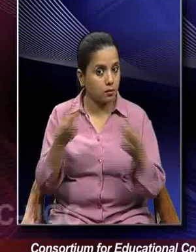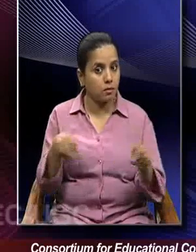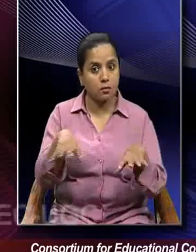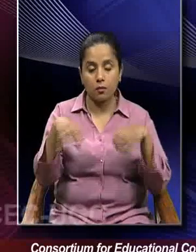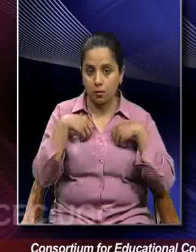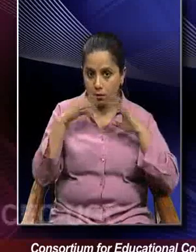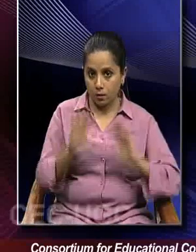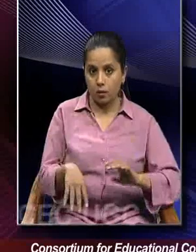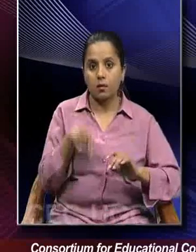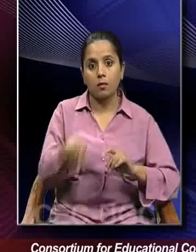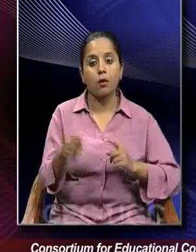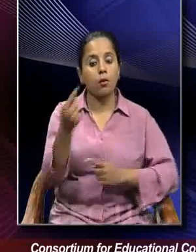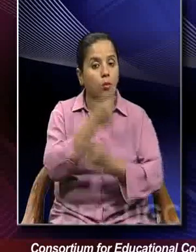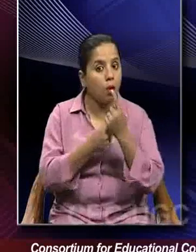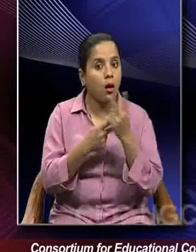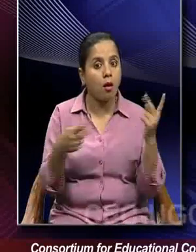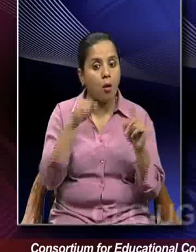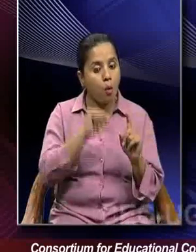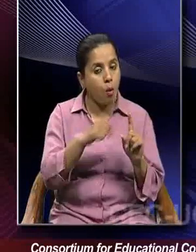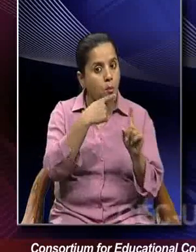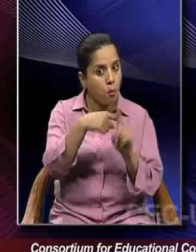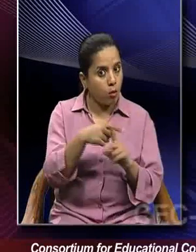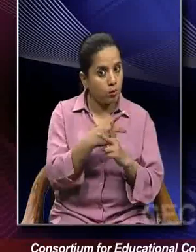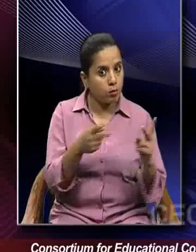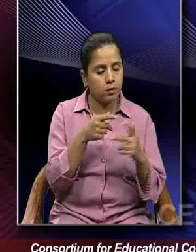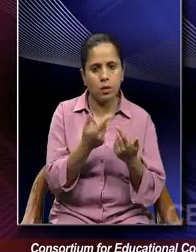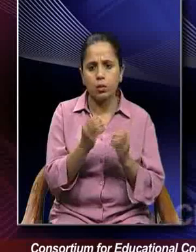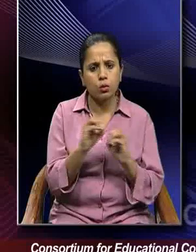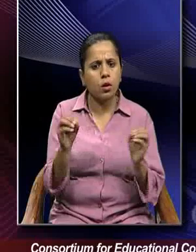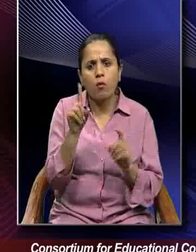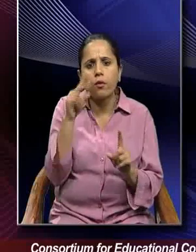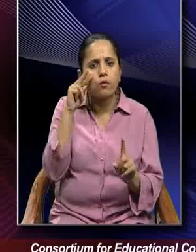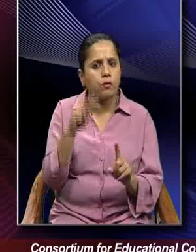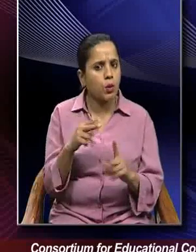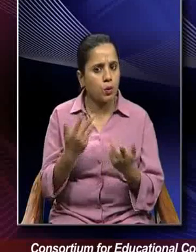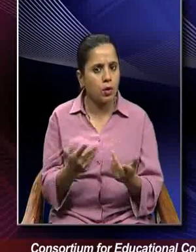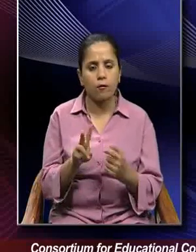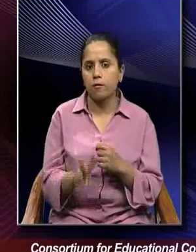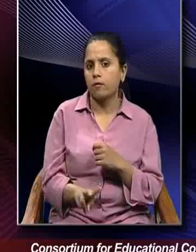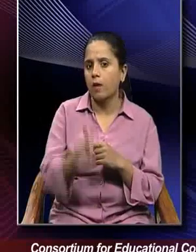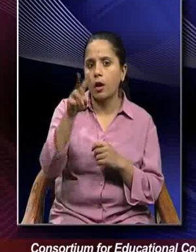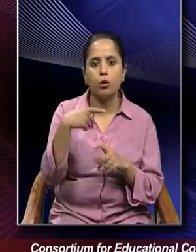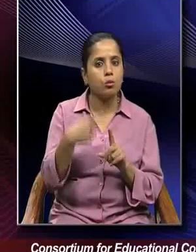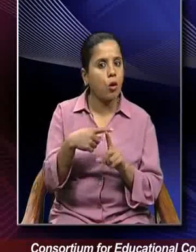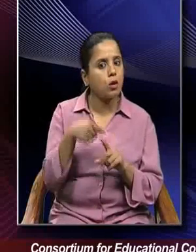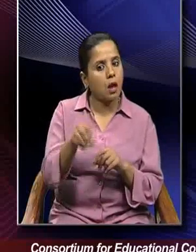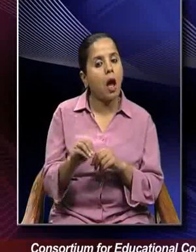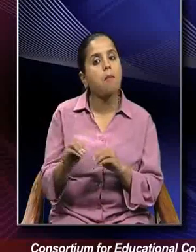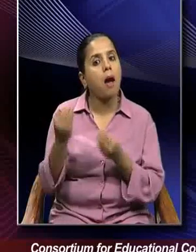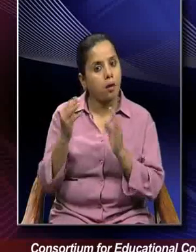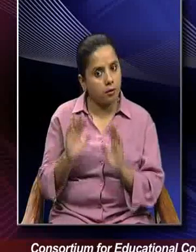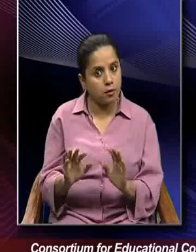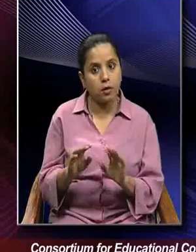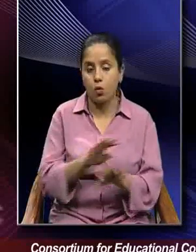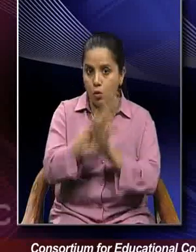position of relativism, and that which means that there is no single viewpoint or no value position is better than others, and all